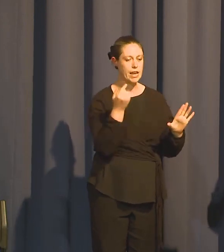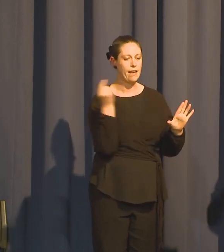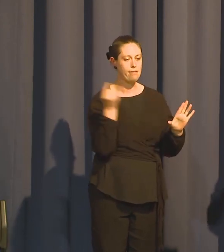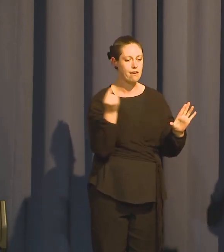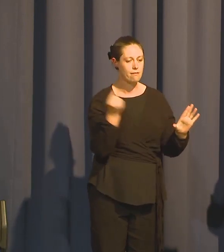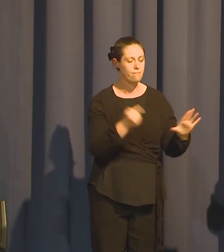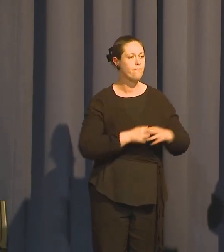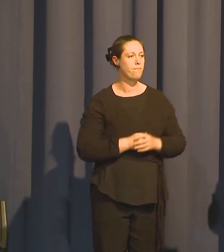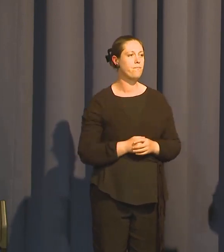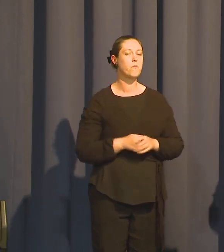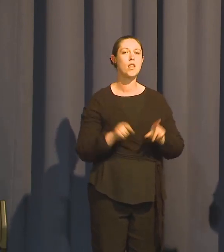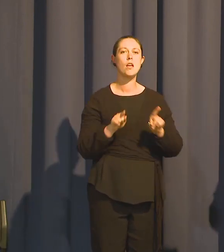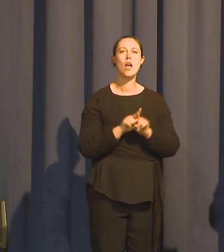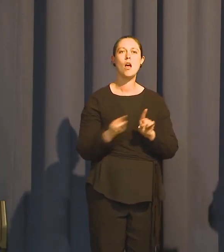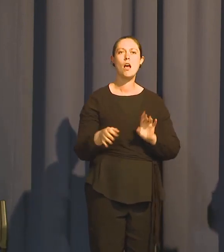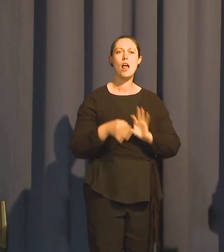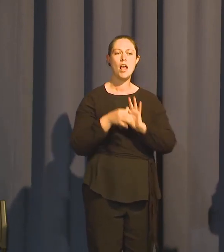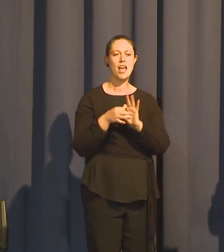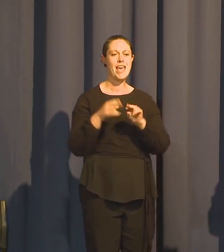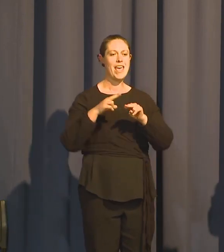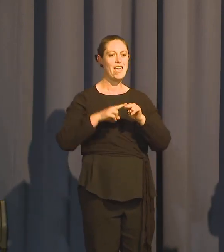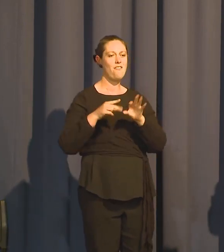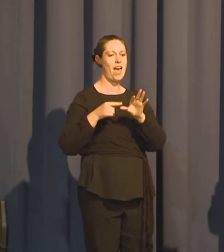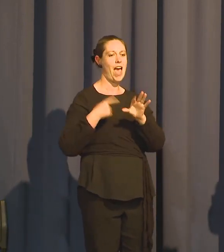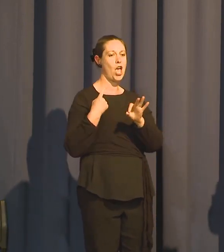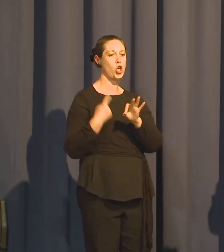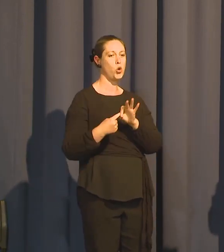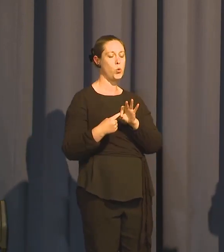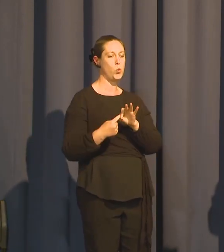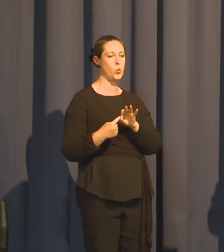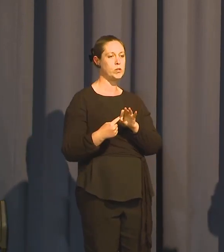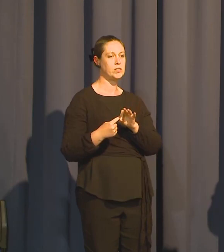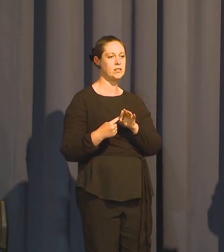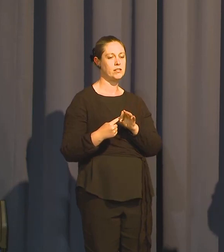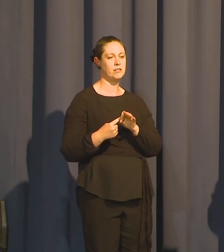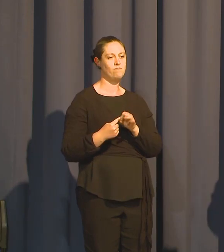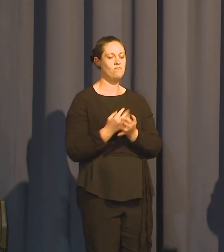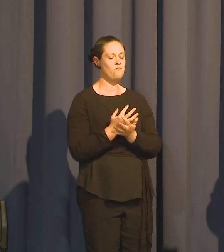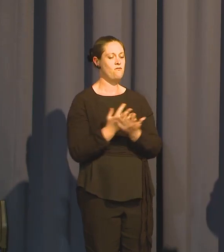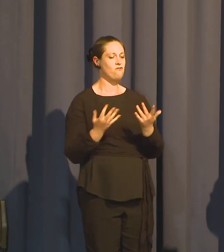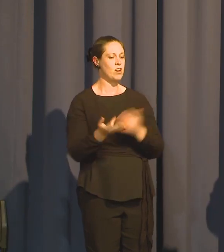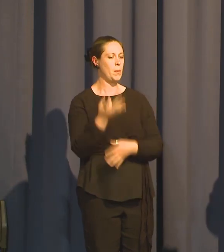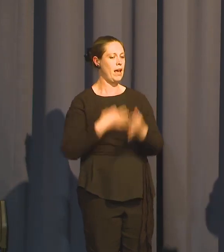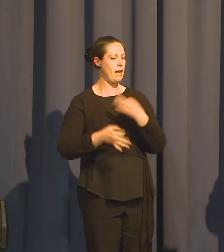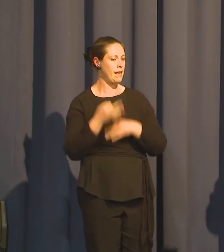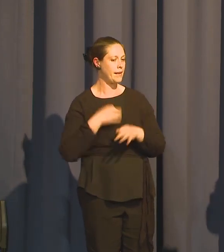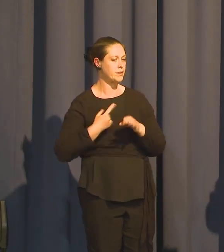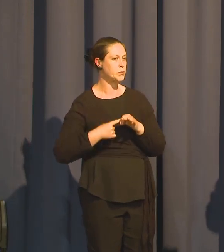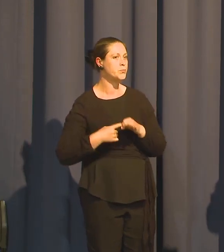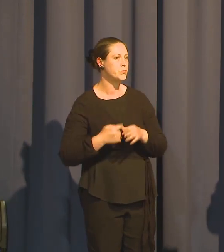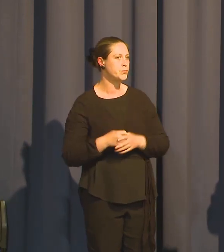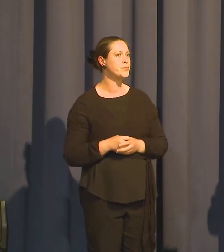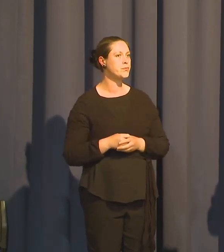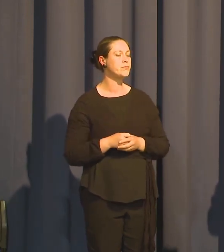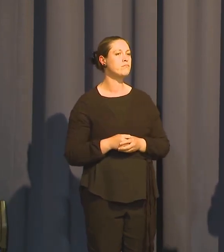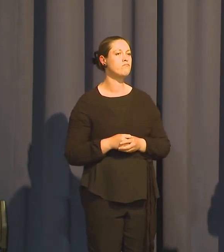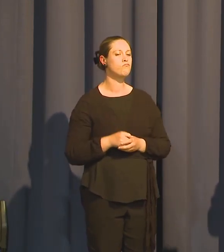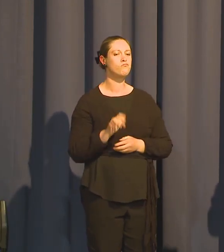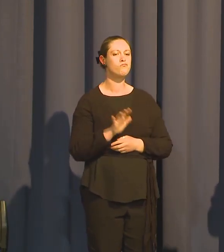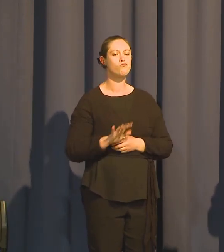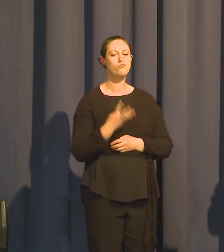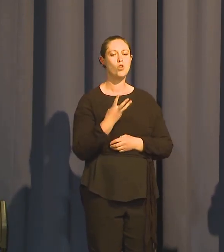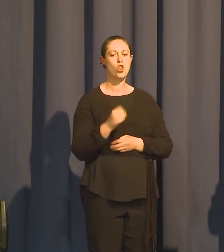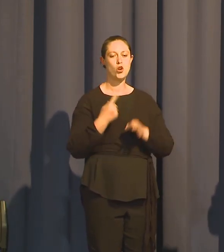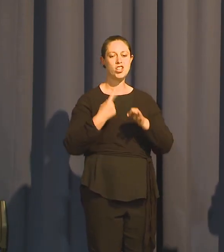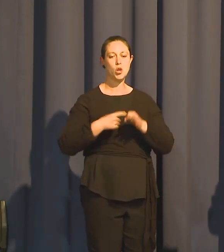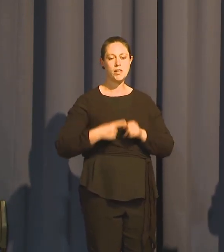There's also a link to what's called FAQs, or frequently asked questions. And there are around 30